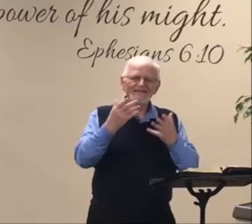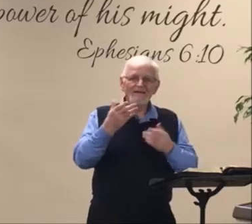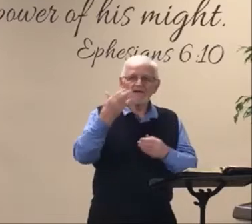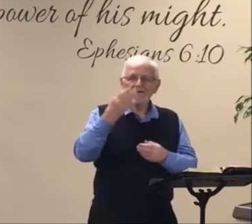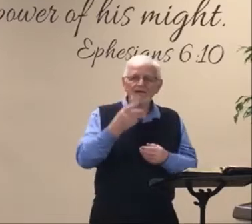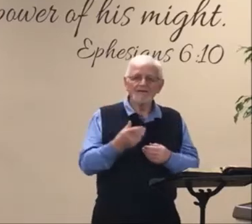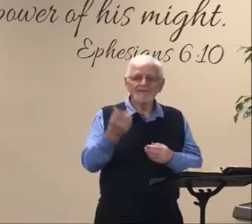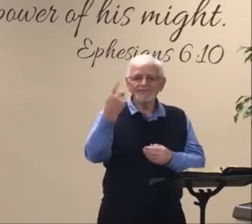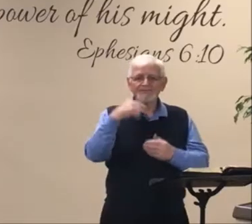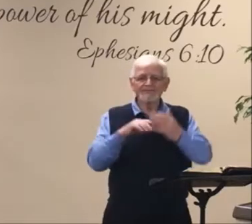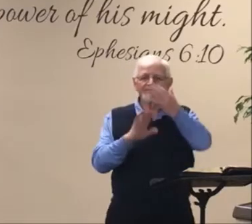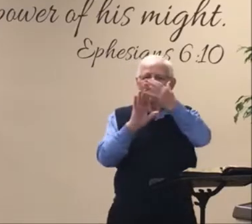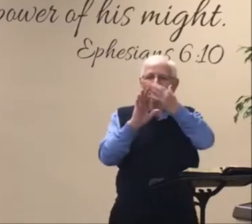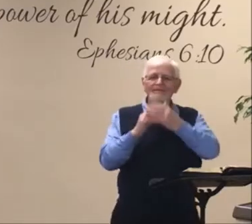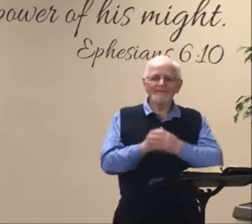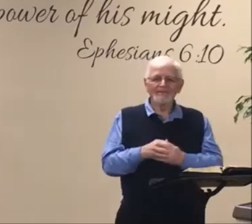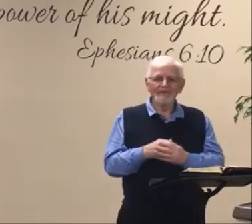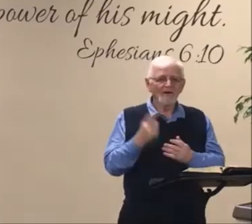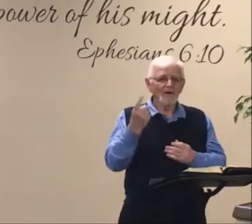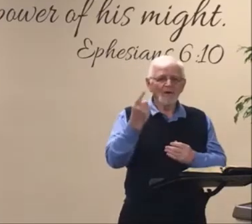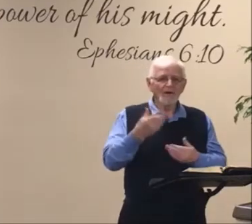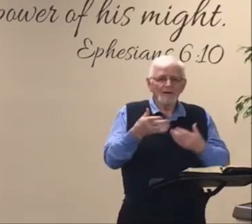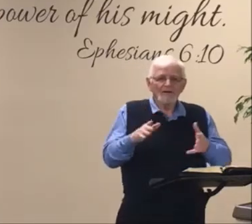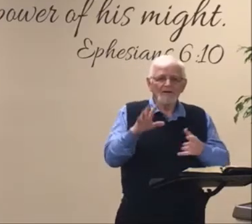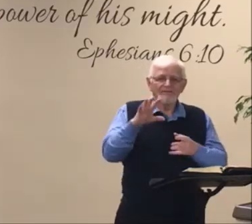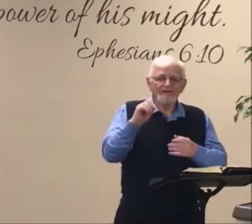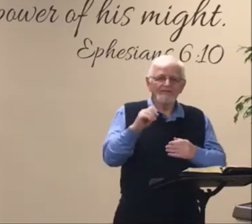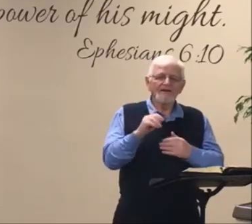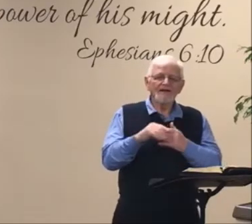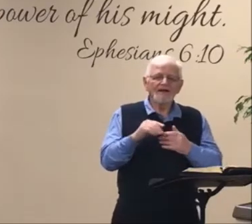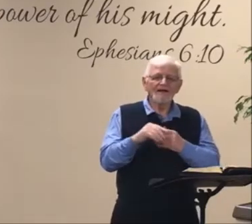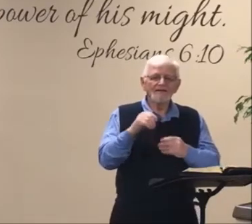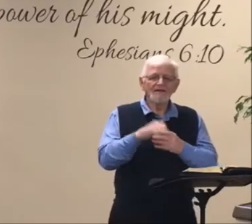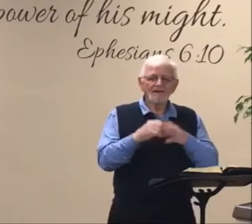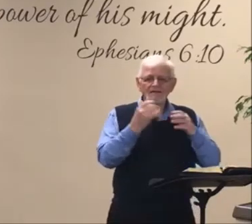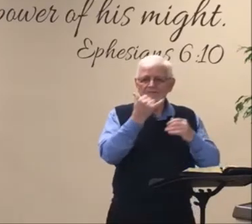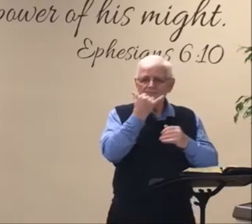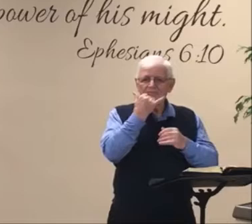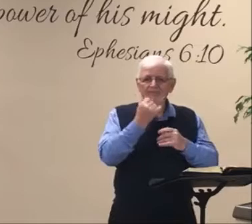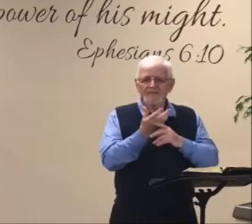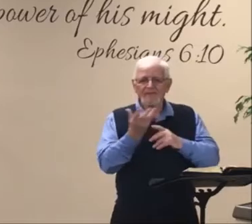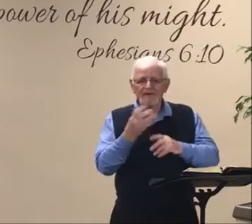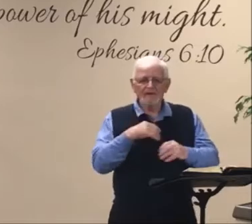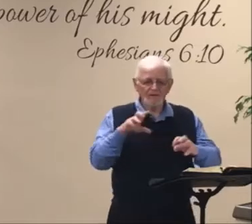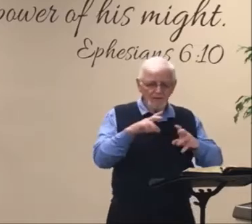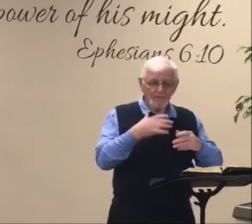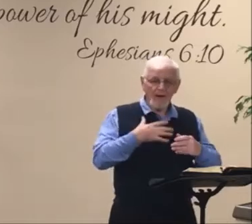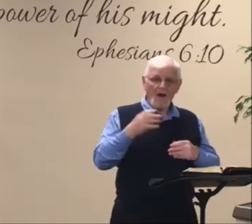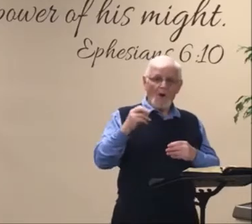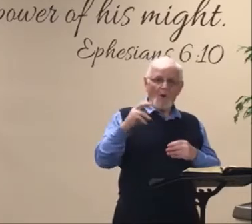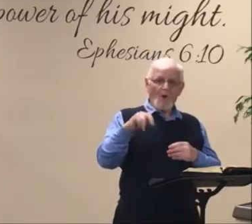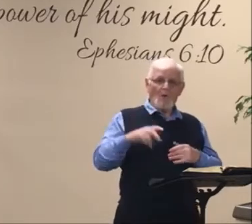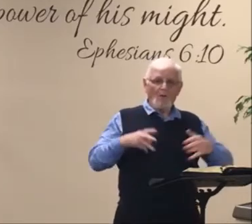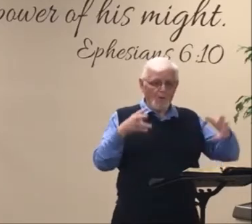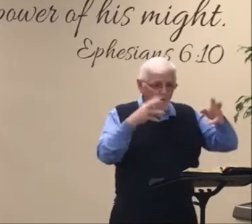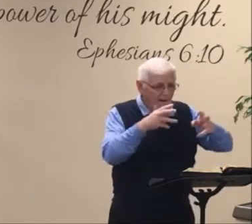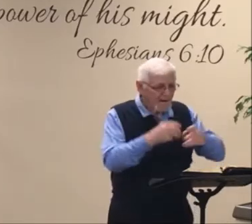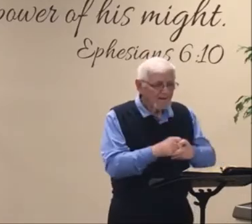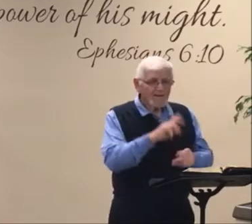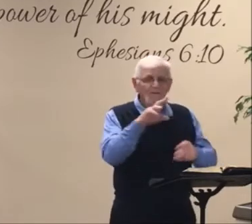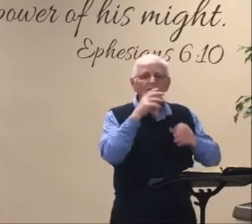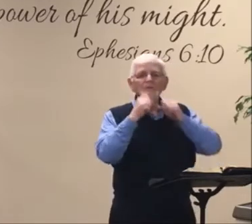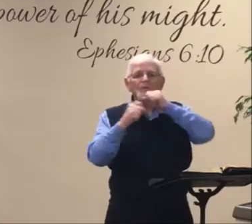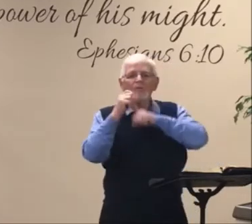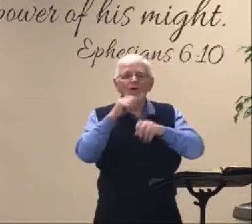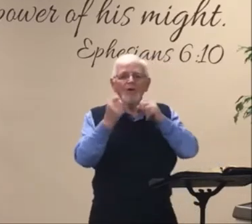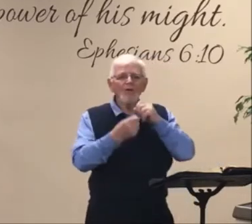the altar this morning. Thank God I only lost $50 on that stupid thing that I did doing things my way. Because when you get older, the dollar amounts go up. I'll